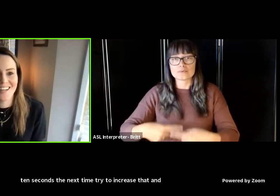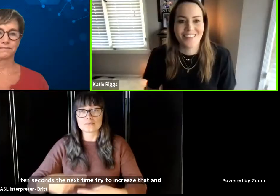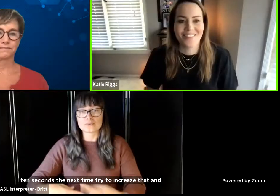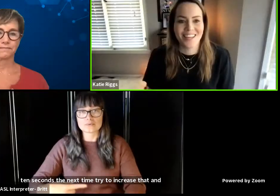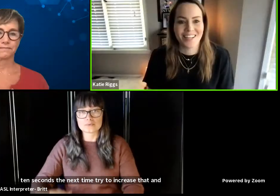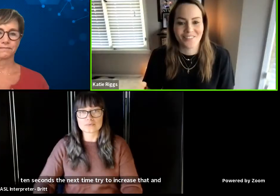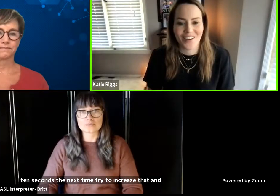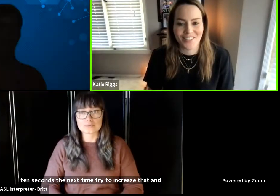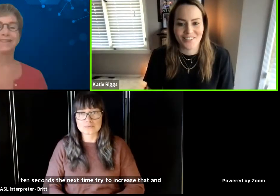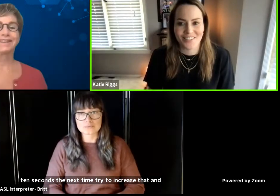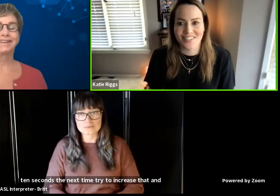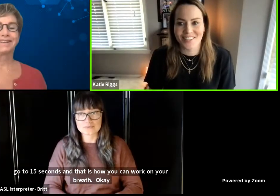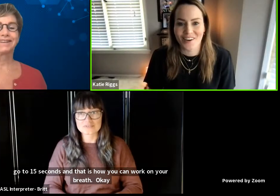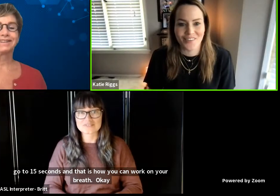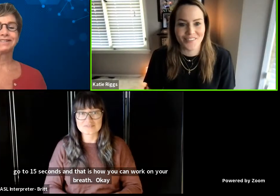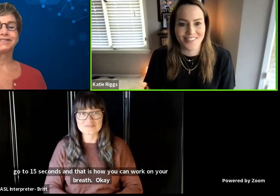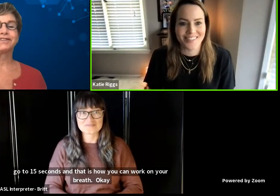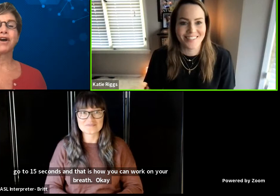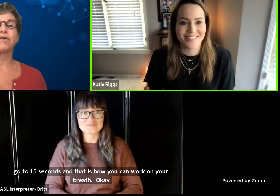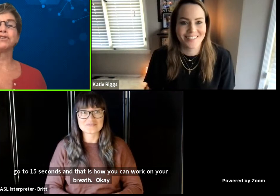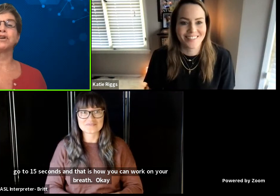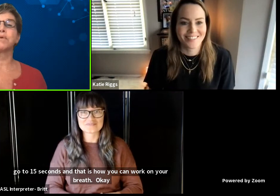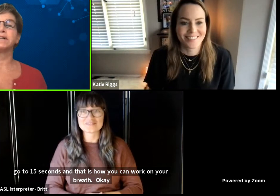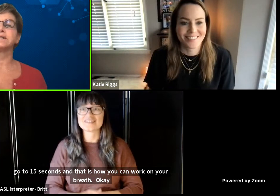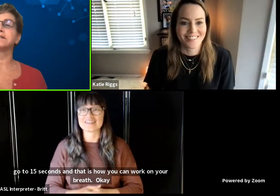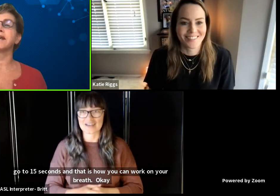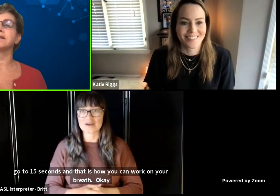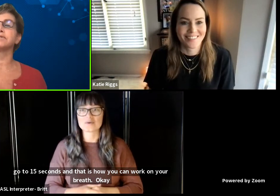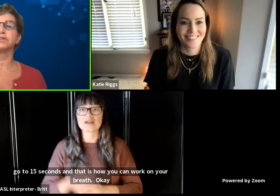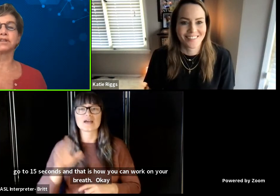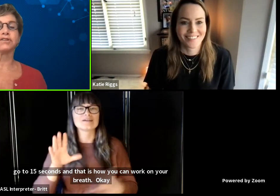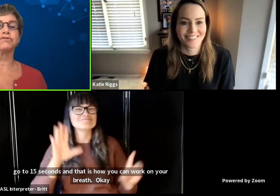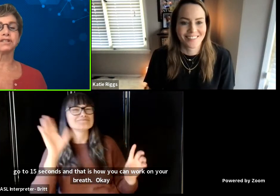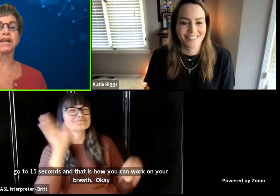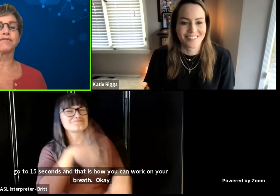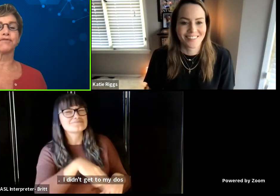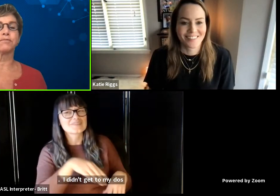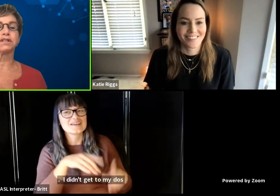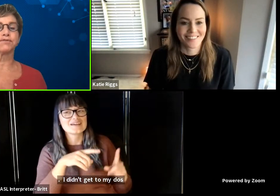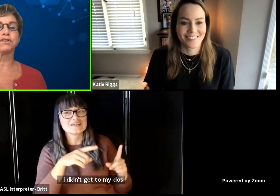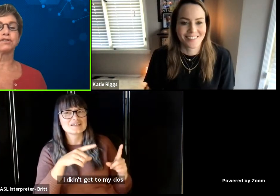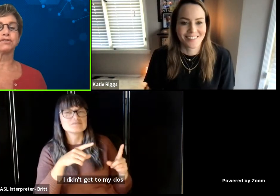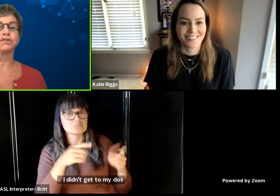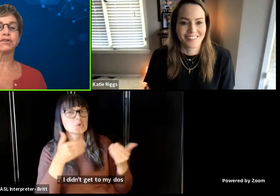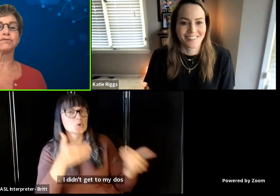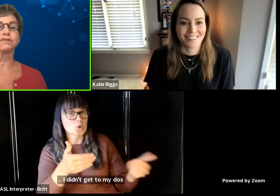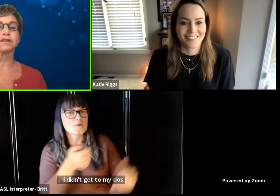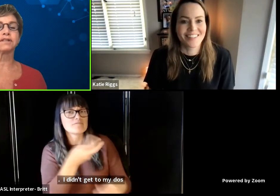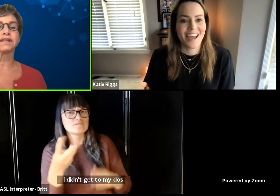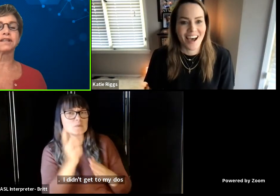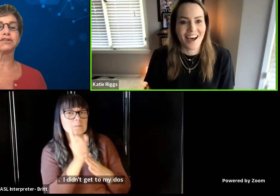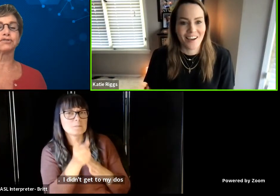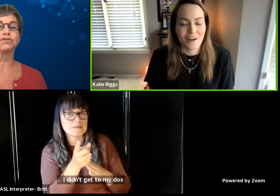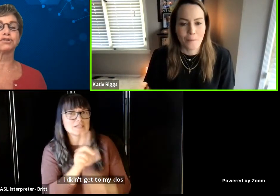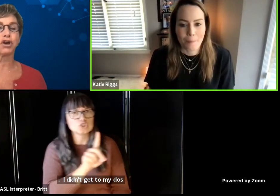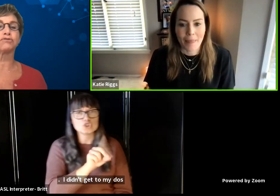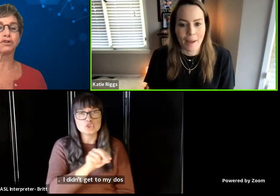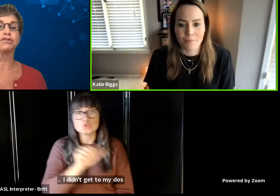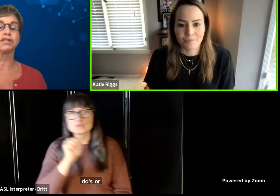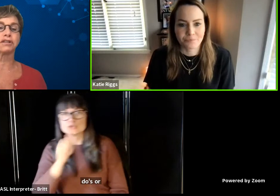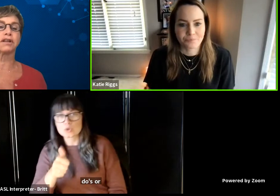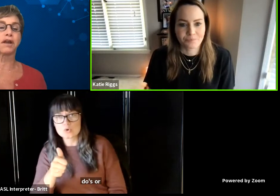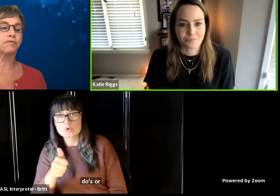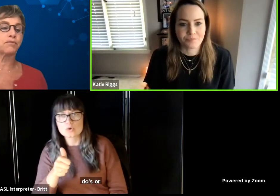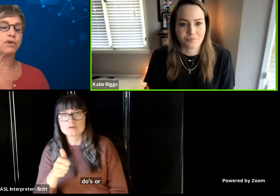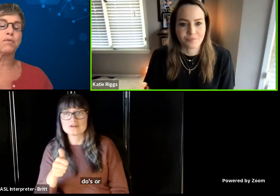I didn't even get to my do's and don'ts. No, you know what? Can you just take a few minutes for your do's and don'ts? Because I think the don'ts